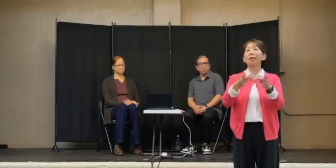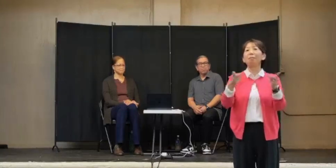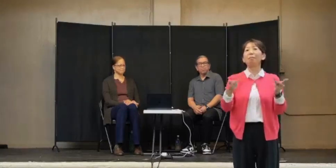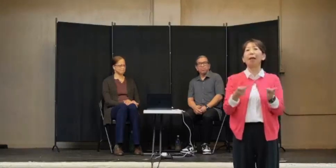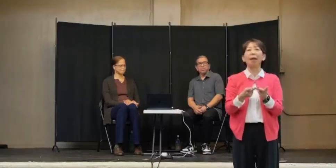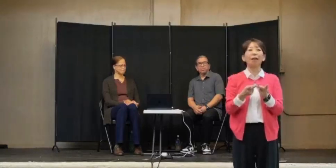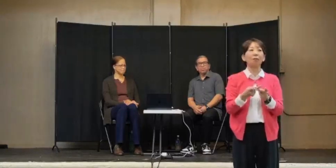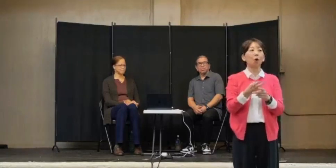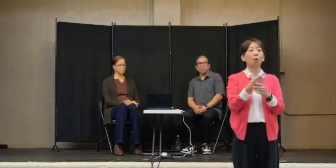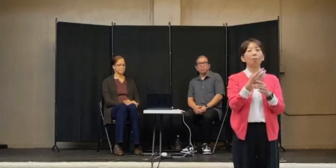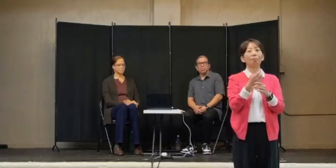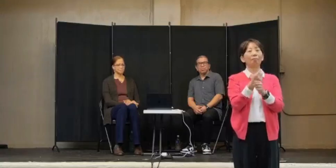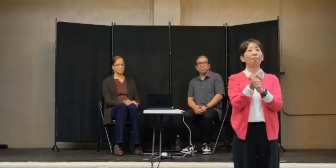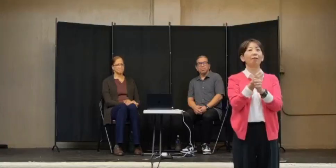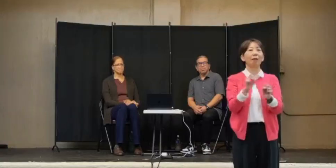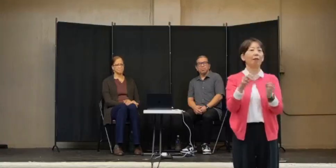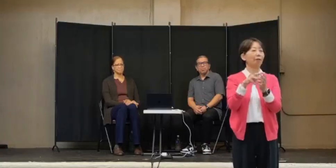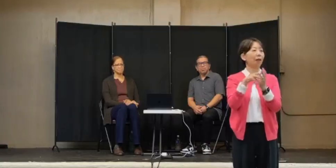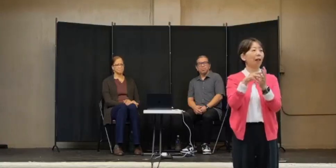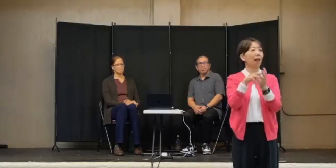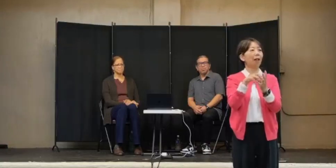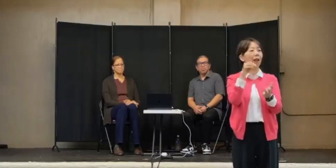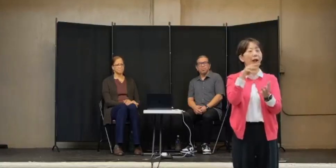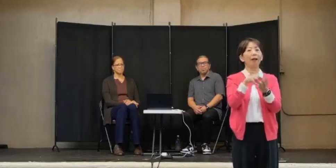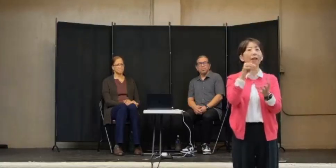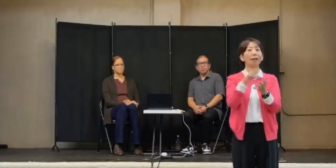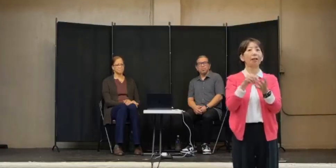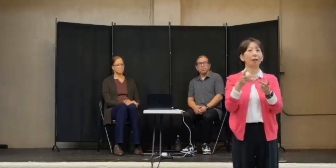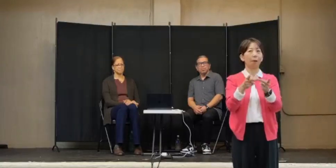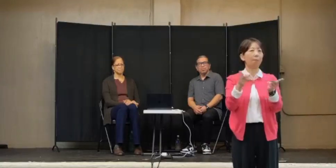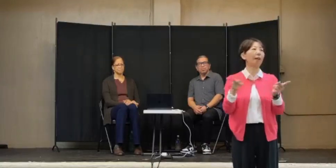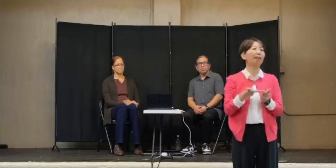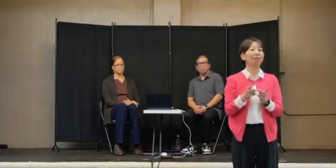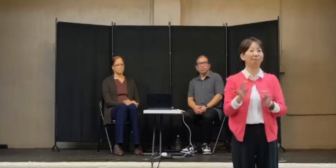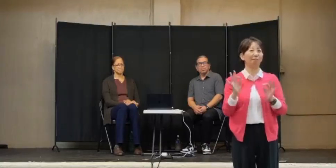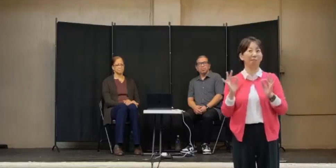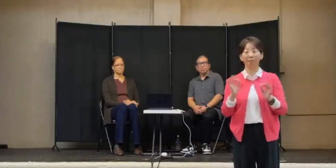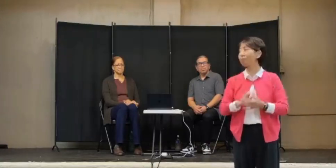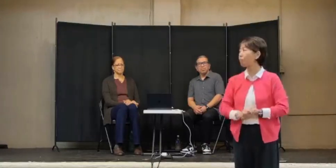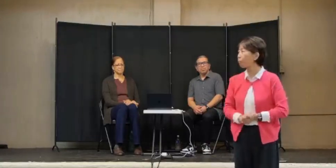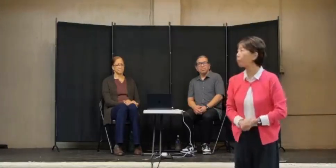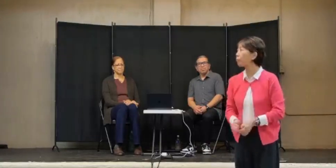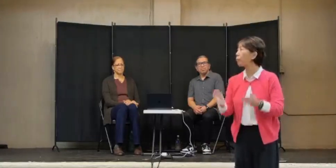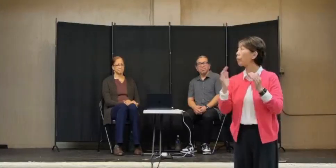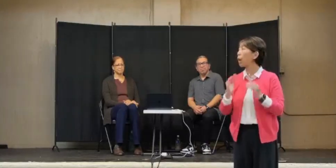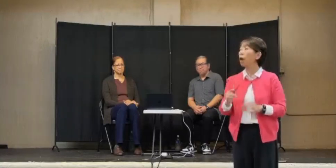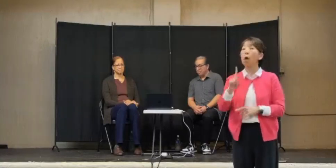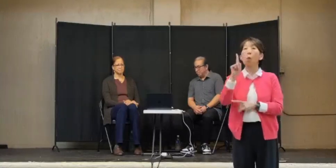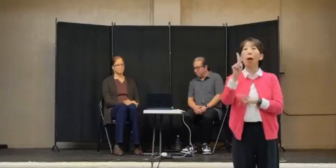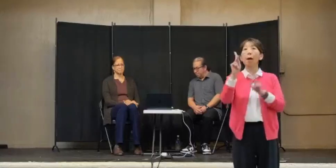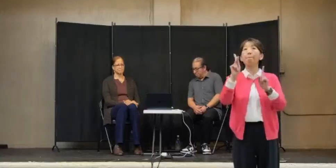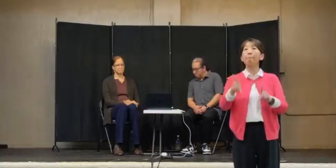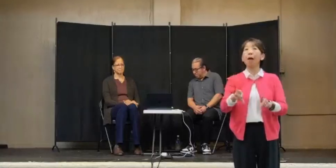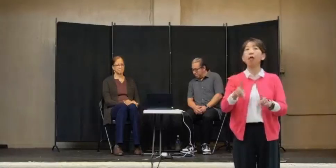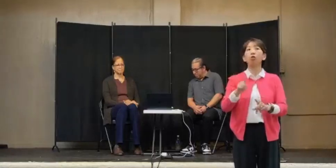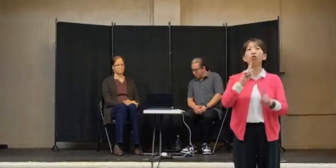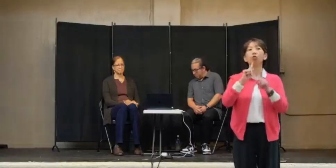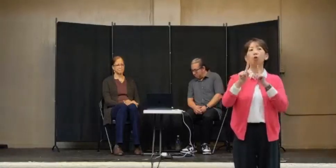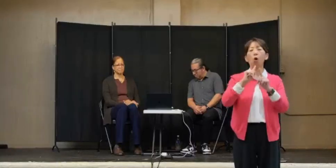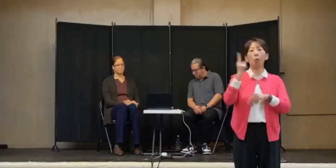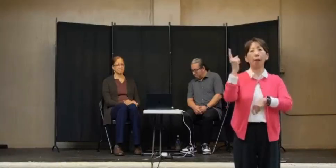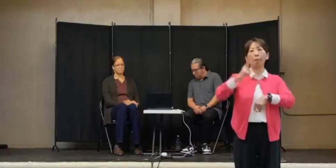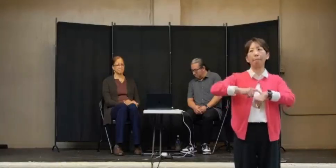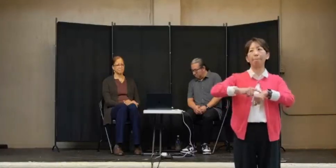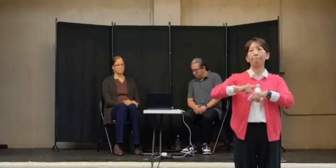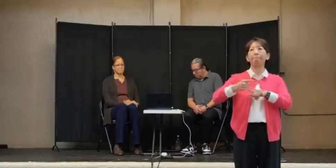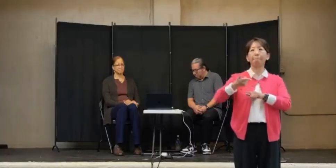left. Third rule is respect everyone's experiences, and this is a place of learning.